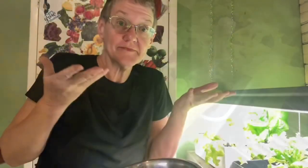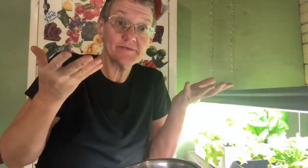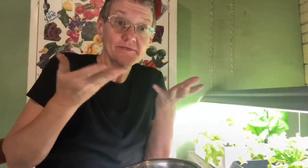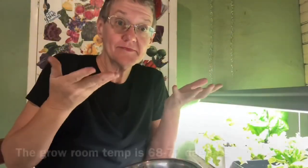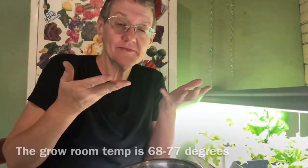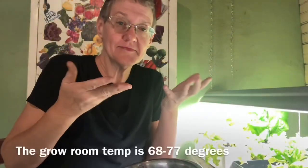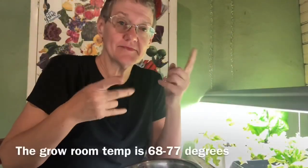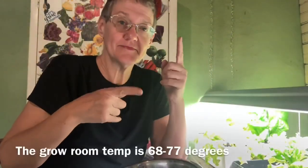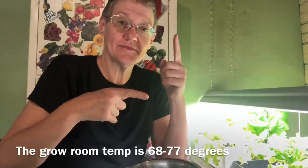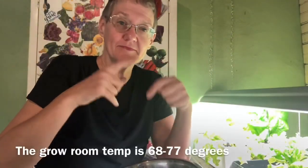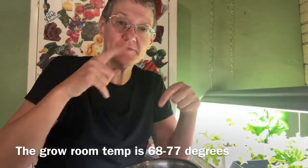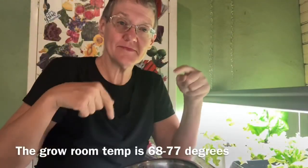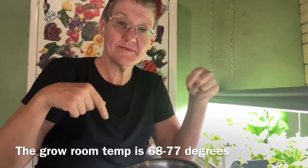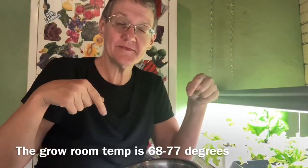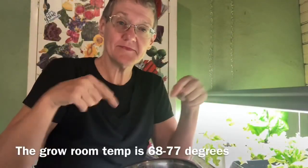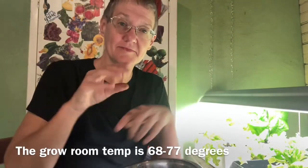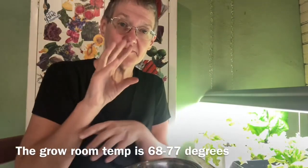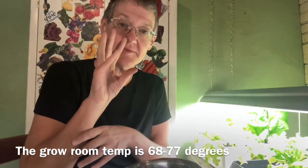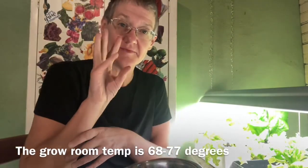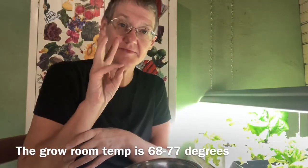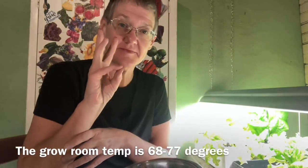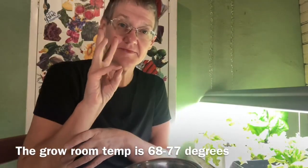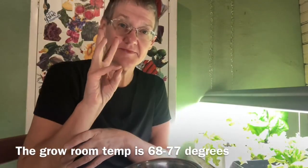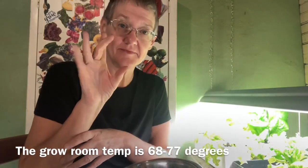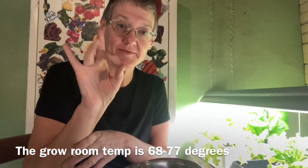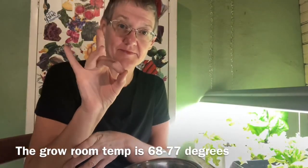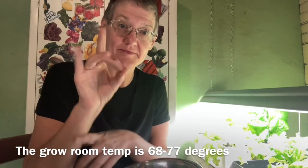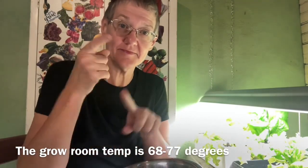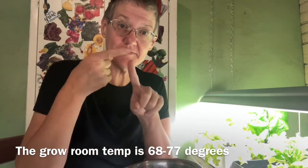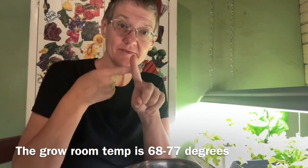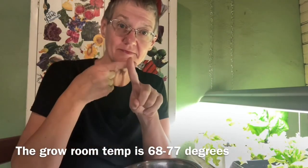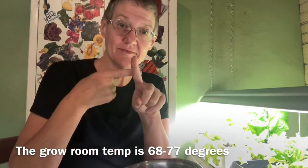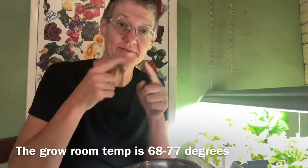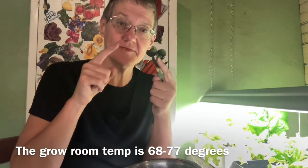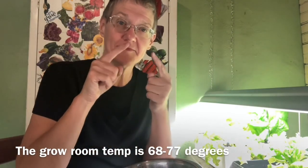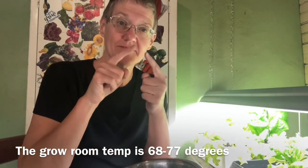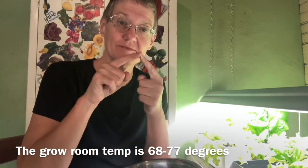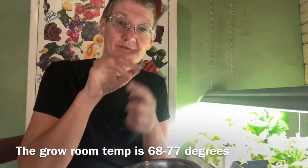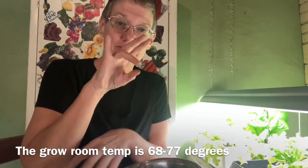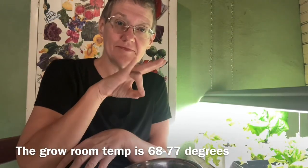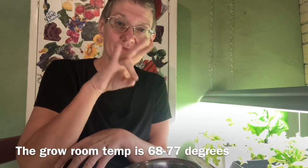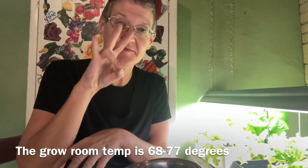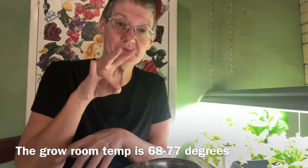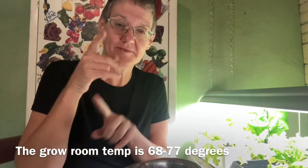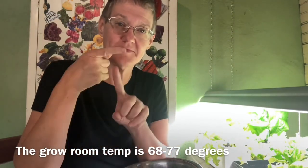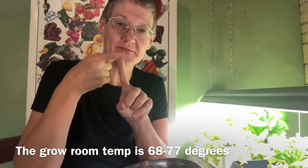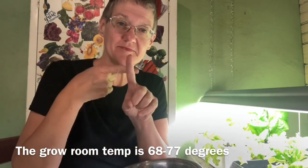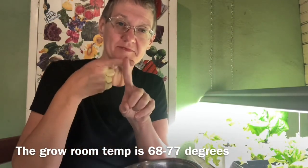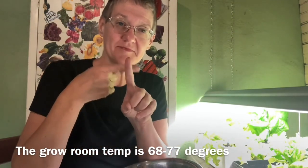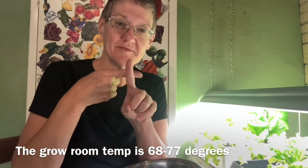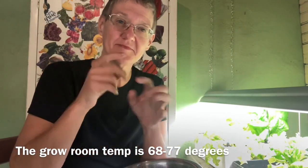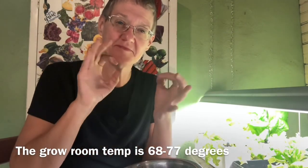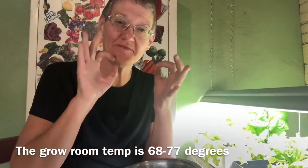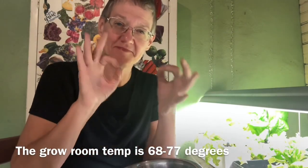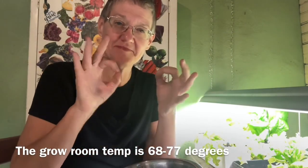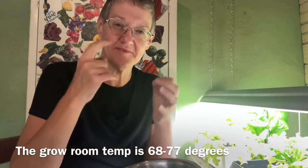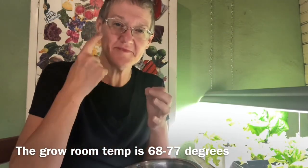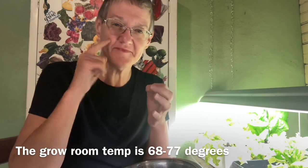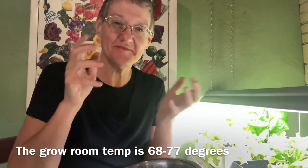Now, the temperature here in the grow room varies from 68 degrees to 77 degrees. Perfect for growing